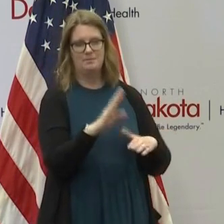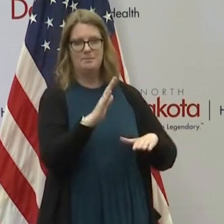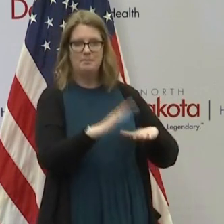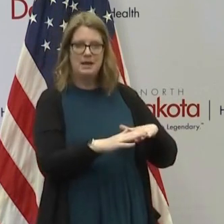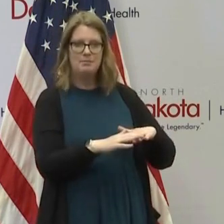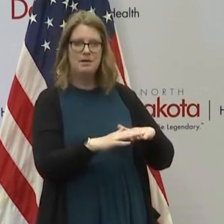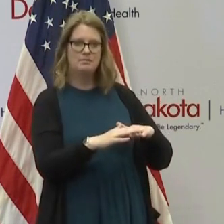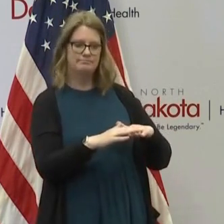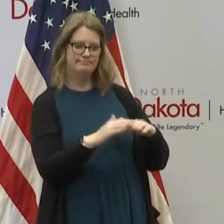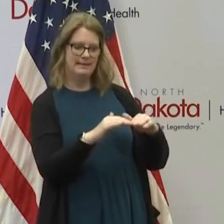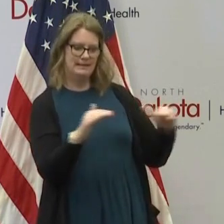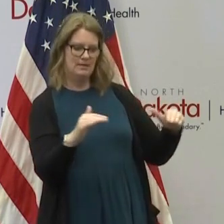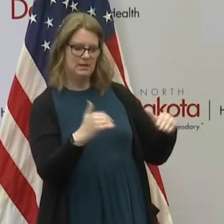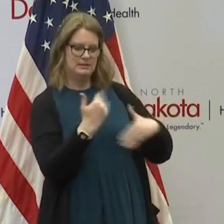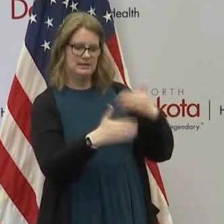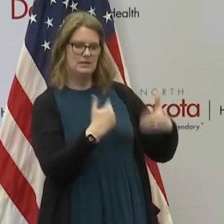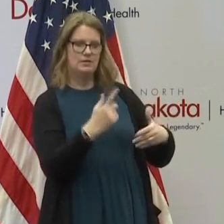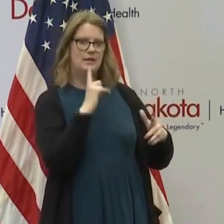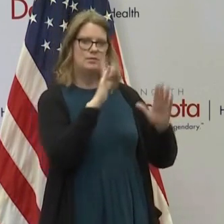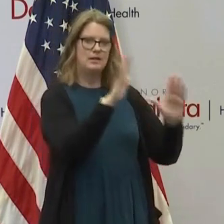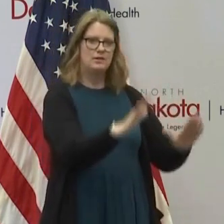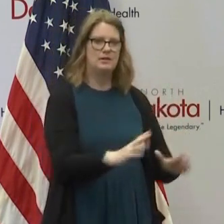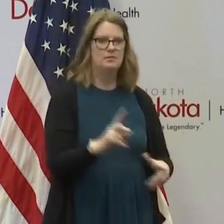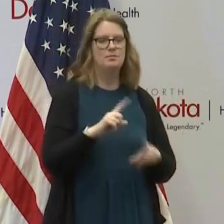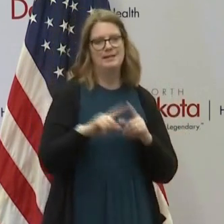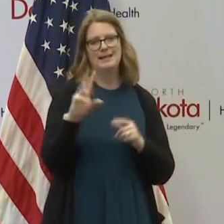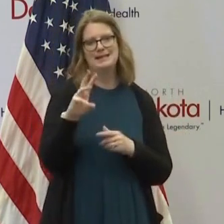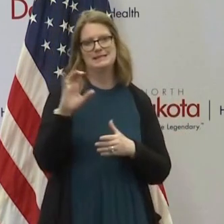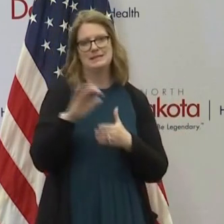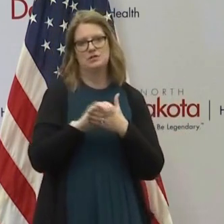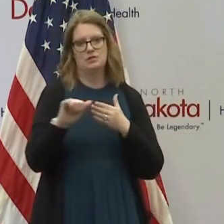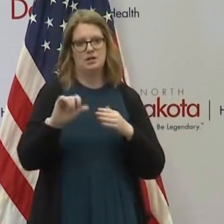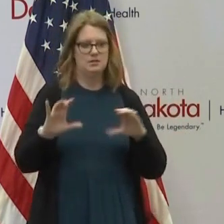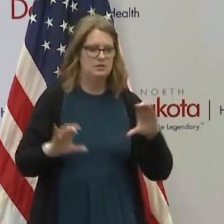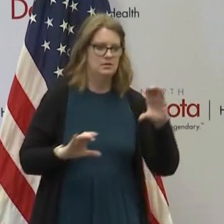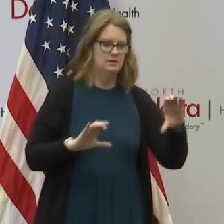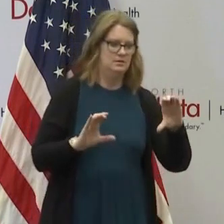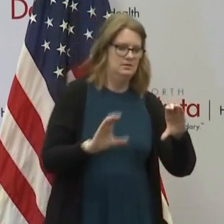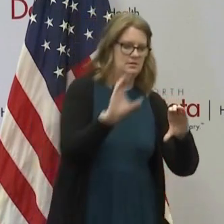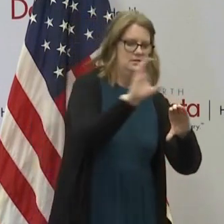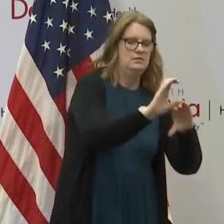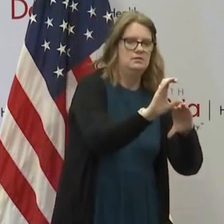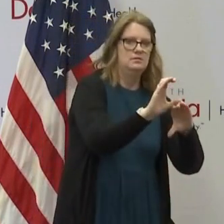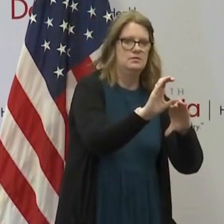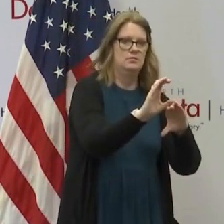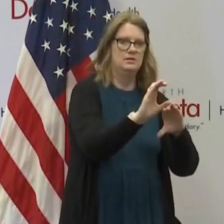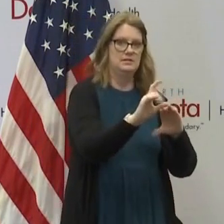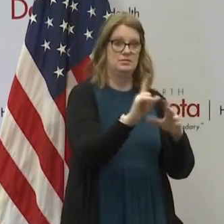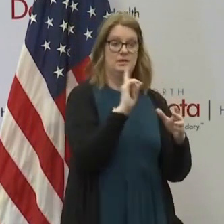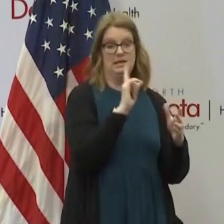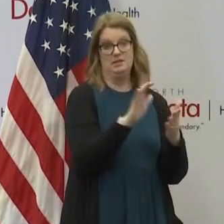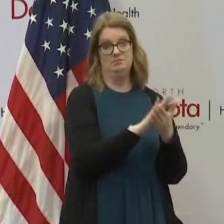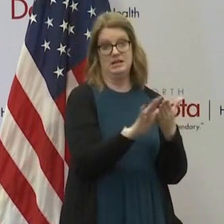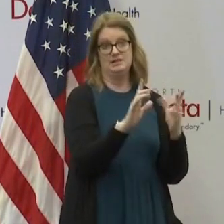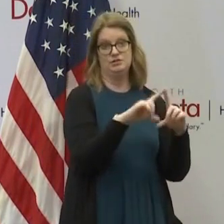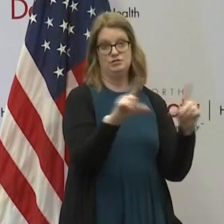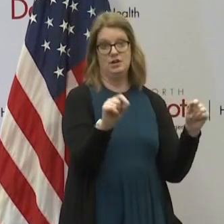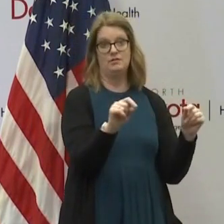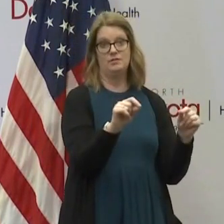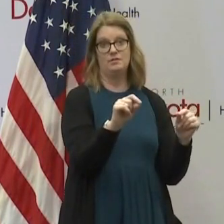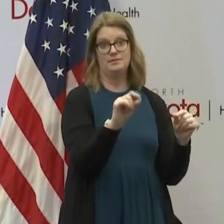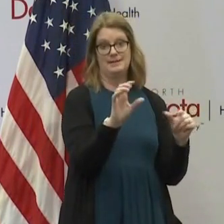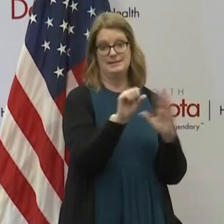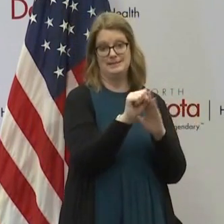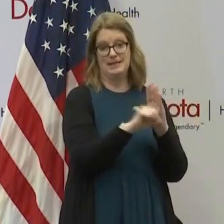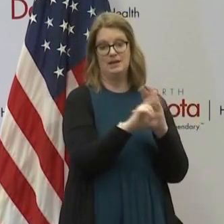minimum threshold to get through this, that'd be great. But that $600 came on top of what was already a generous check from the state of North Dakota. That's where you get to your